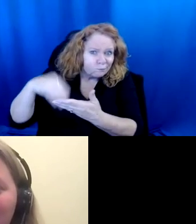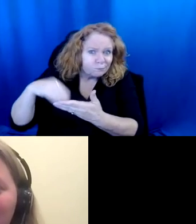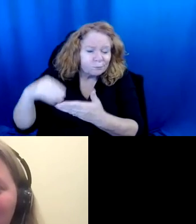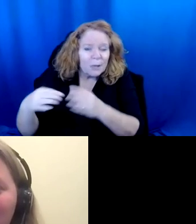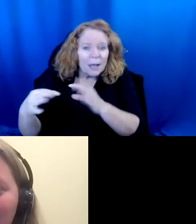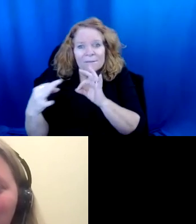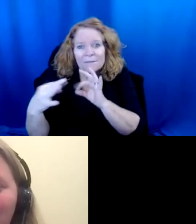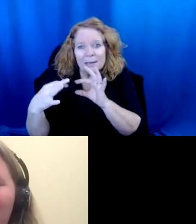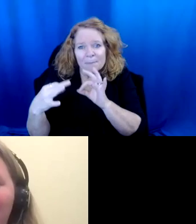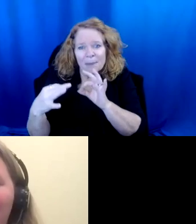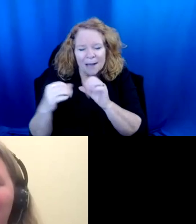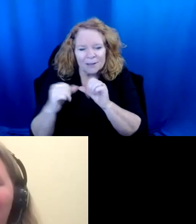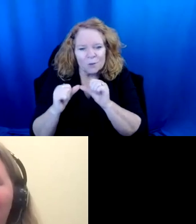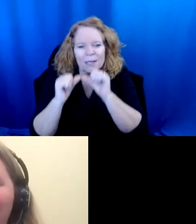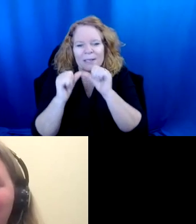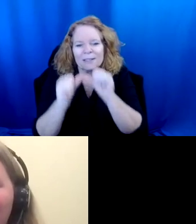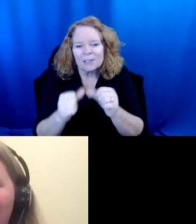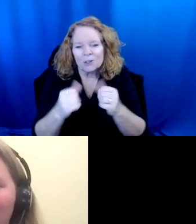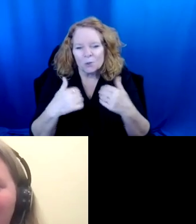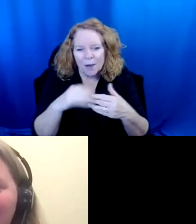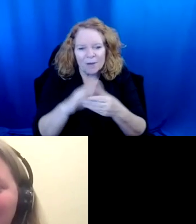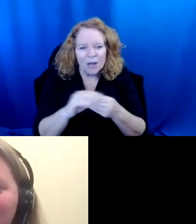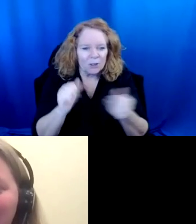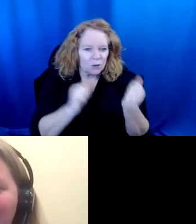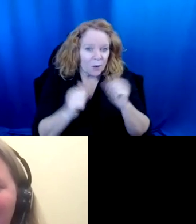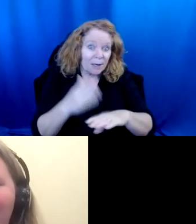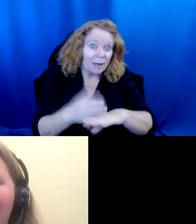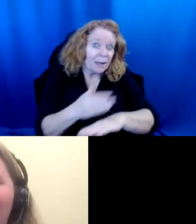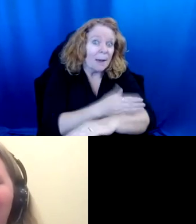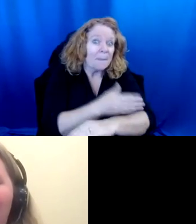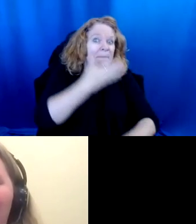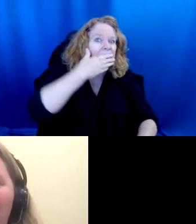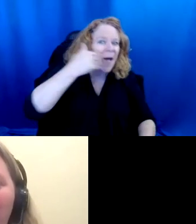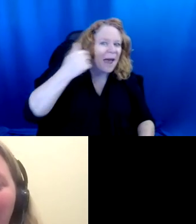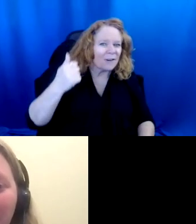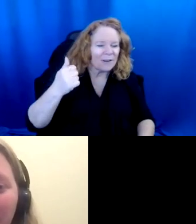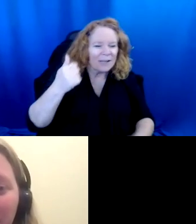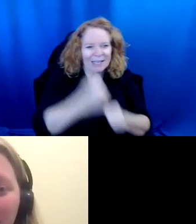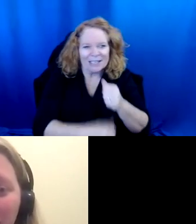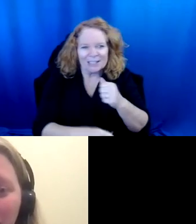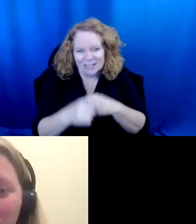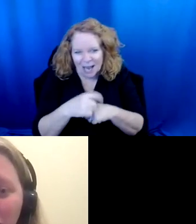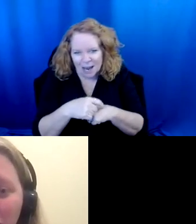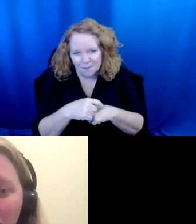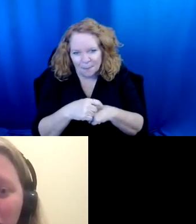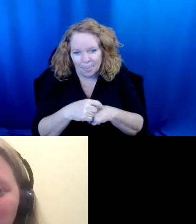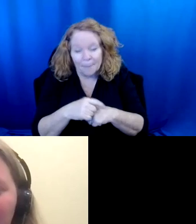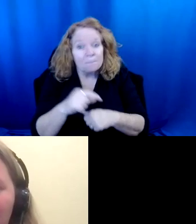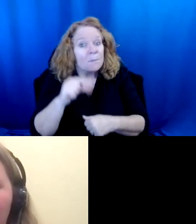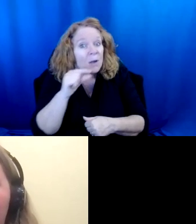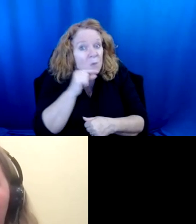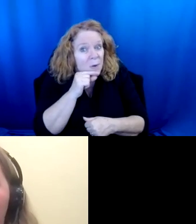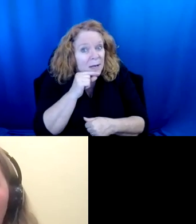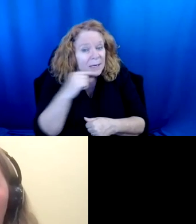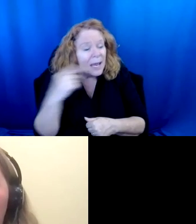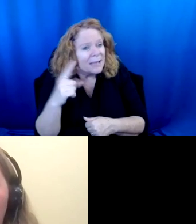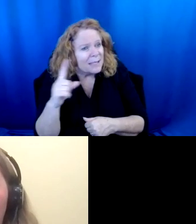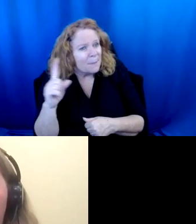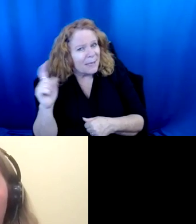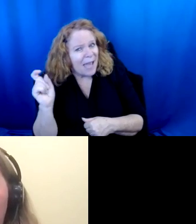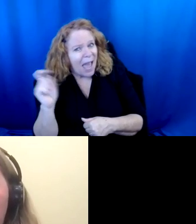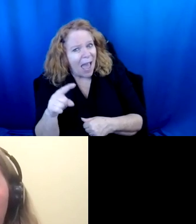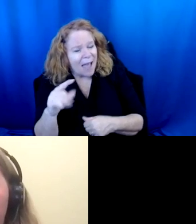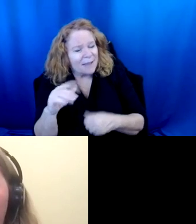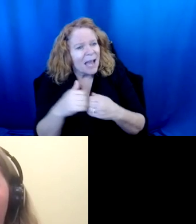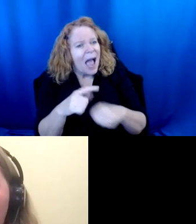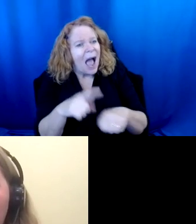to make the Storytime Show better and stronger each time. Gwen, there is a question in the chat about how long